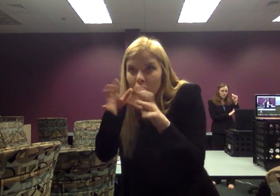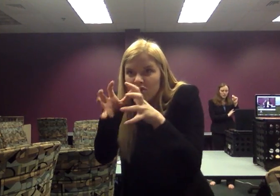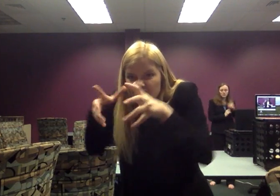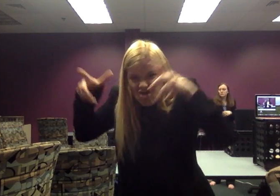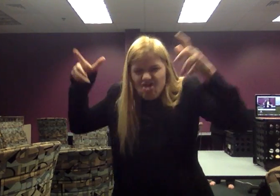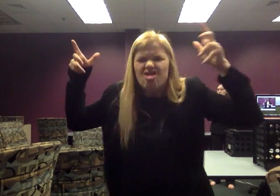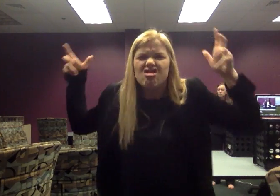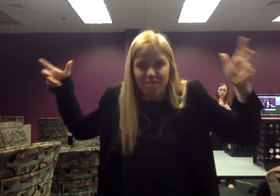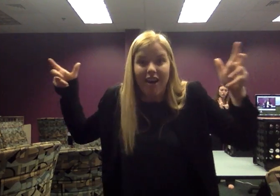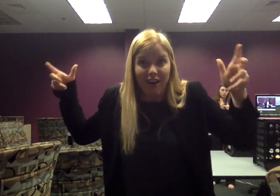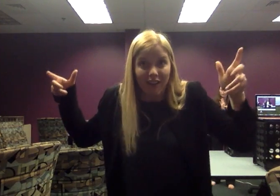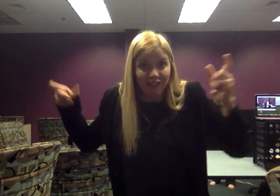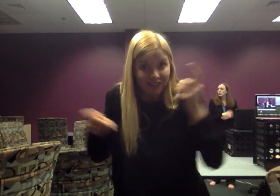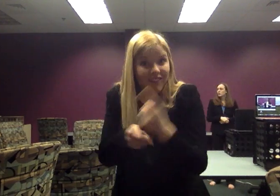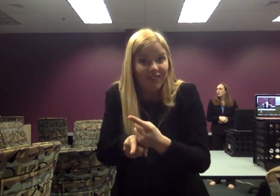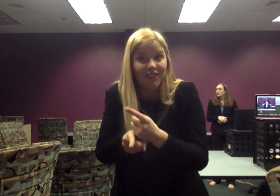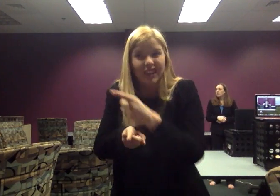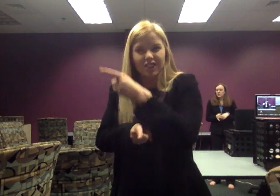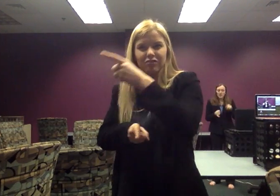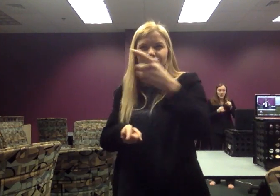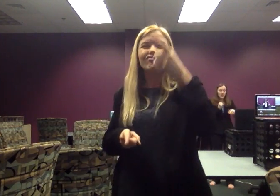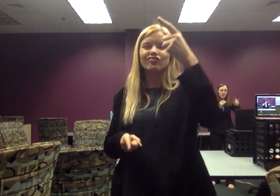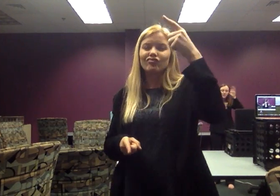One last picture of hers. This is called white trumpet flower.